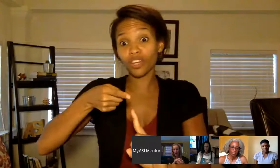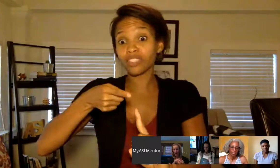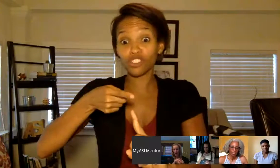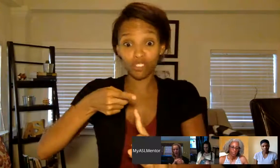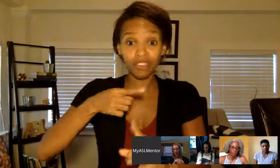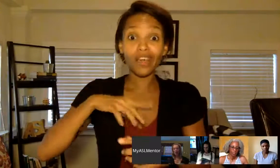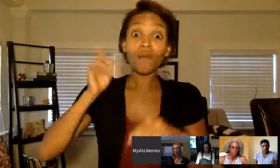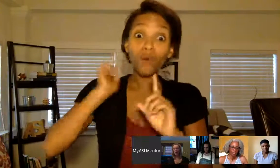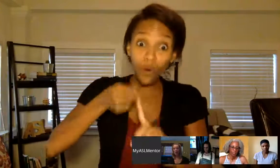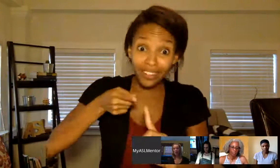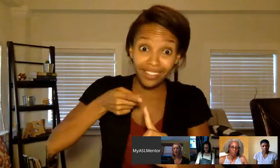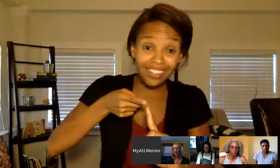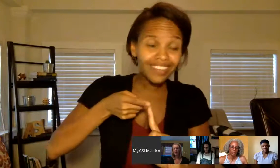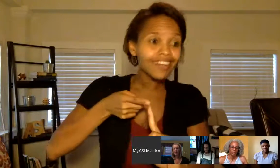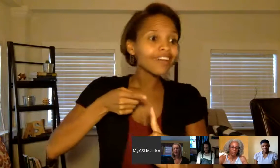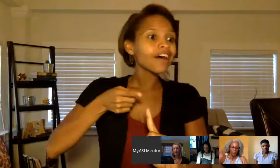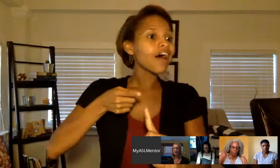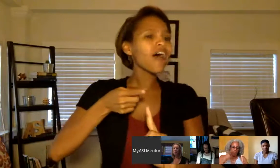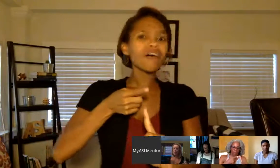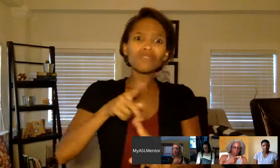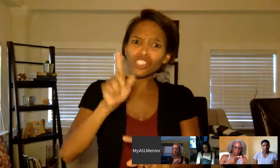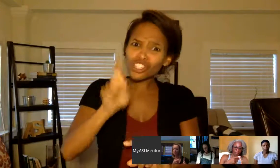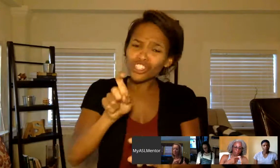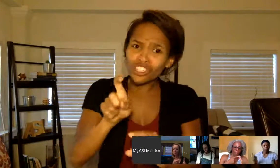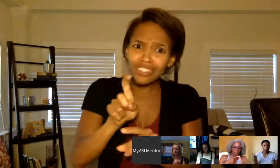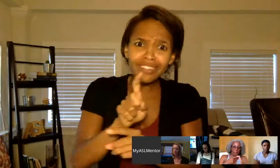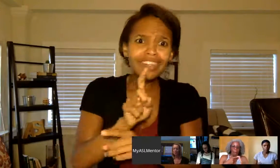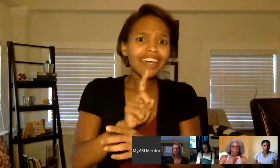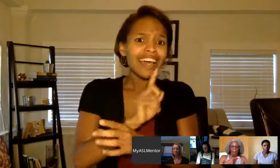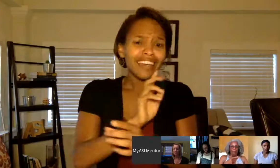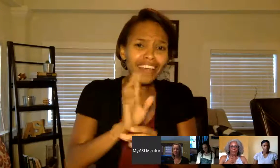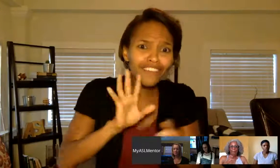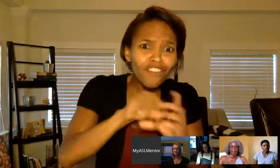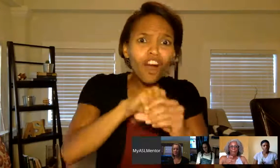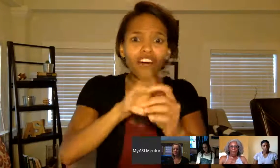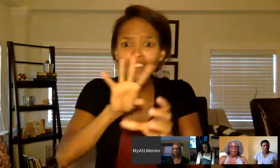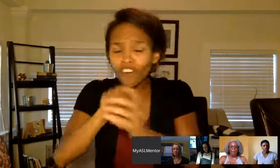the transition. Point, should,